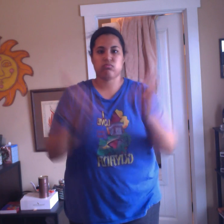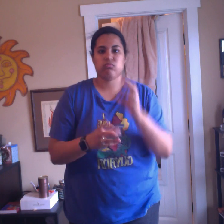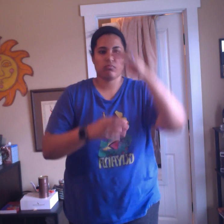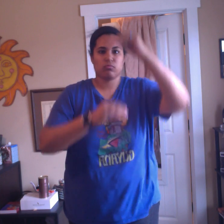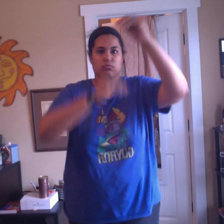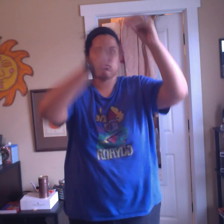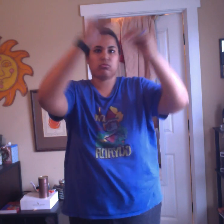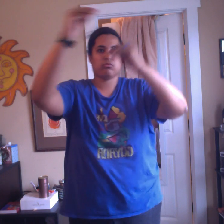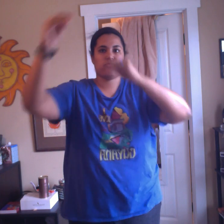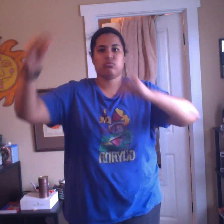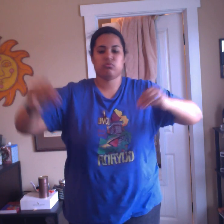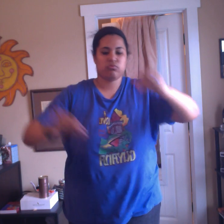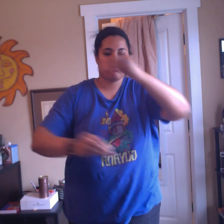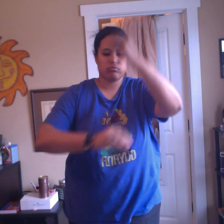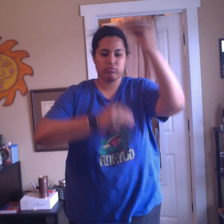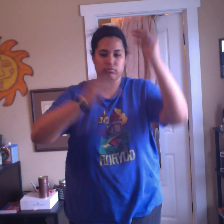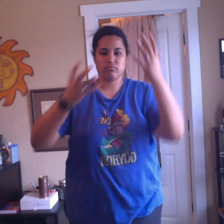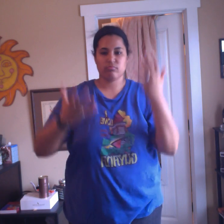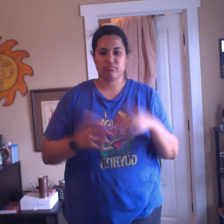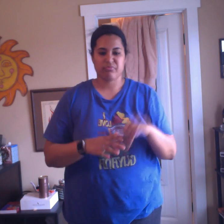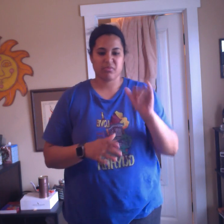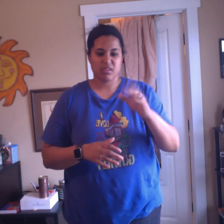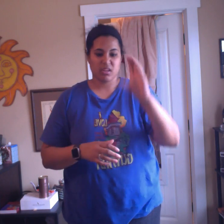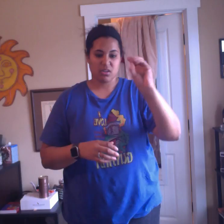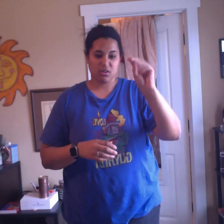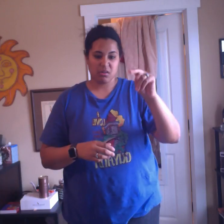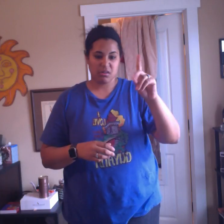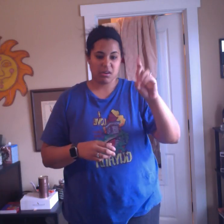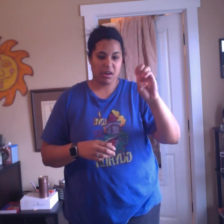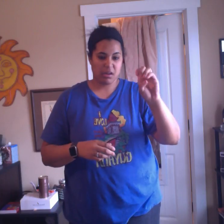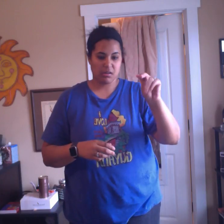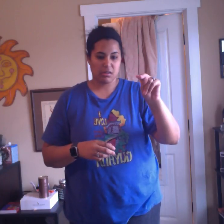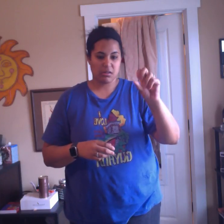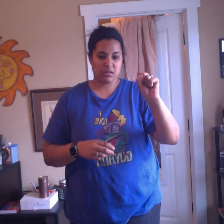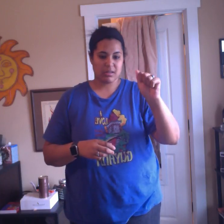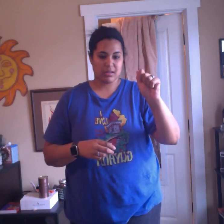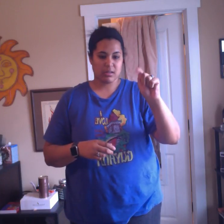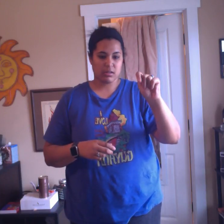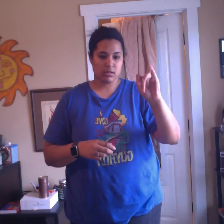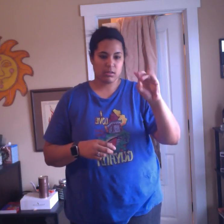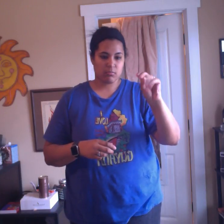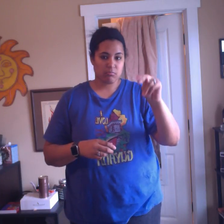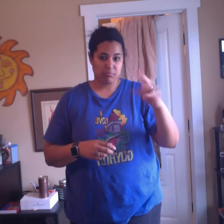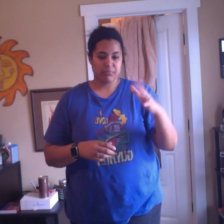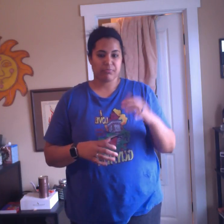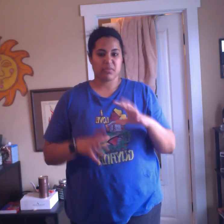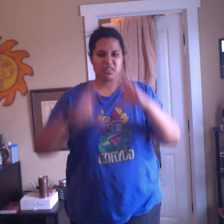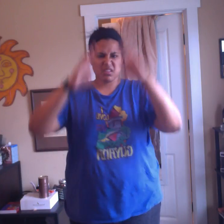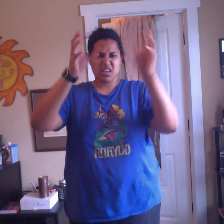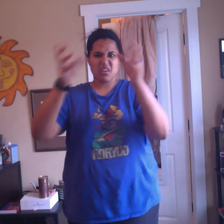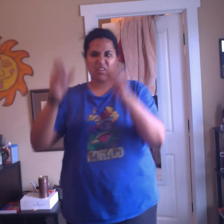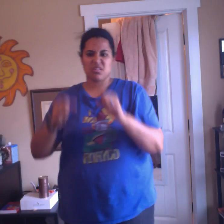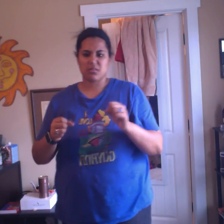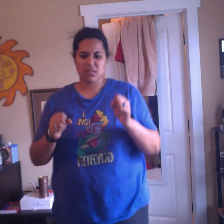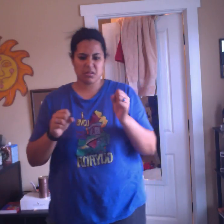condensation! Yeah, that was a little better. These clouds can produce rain, hail, snow, or sleet. When the water